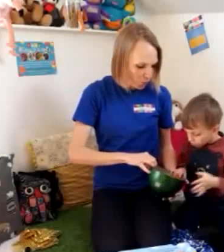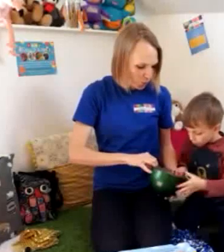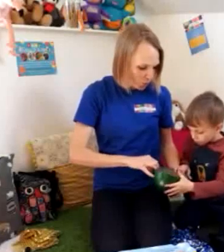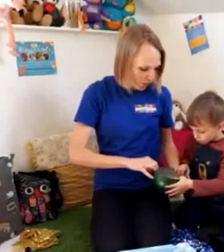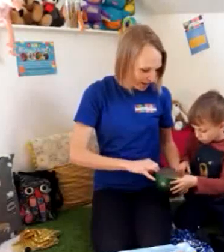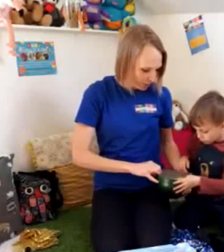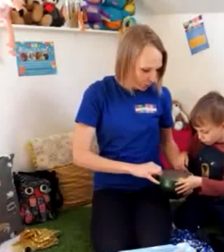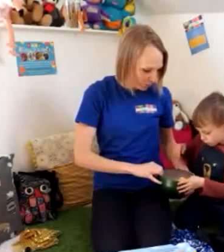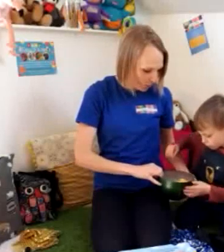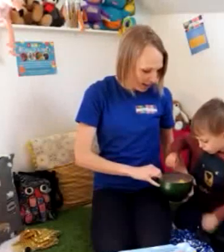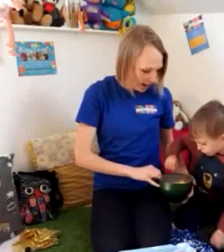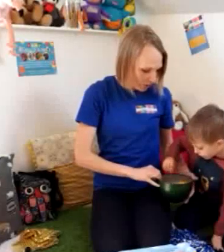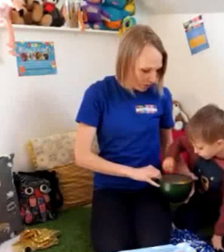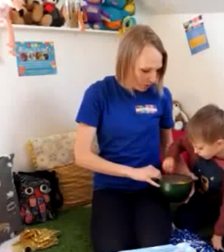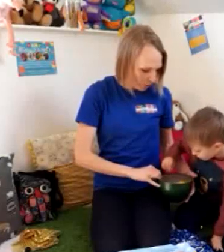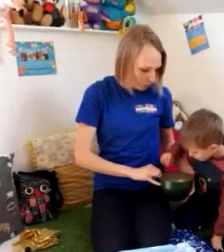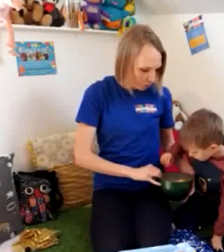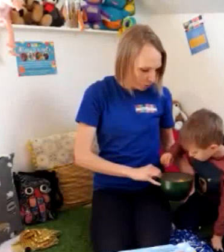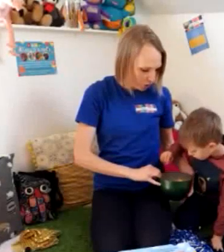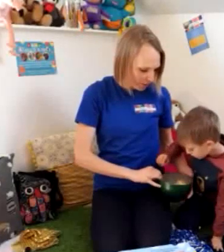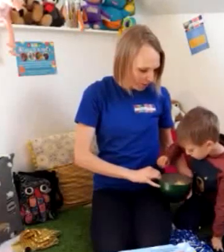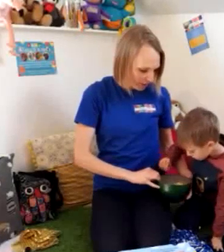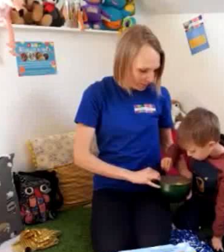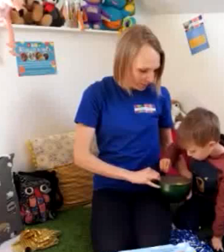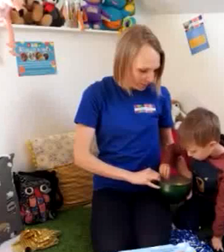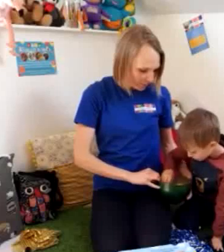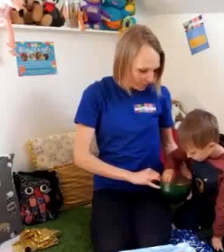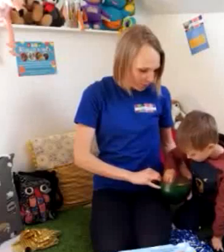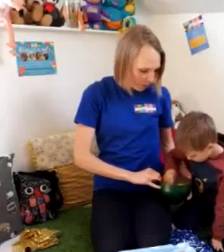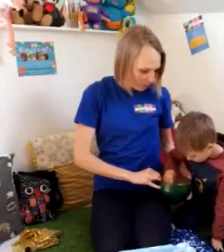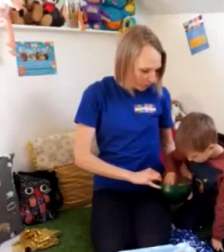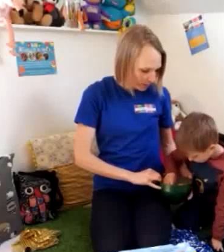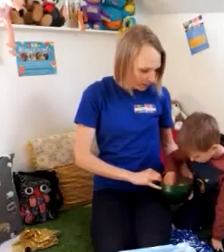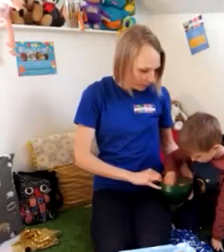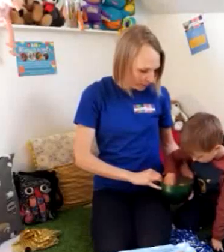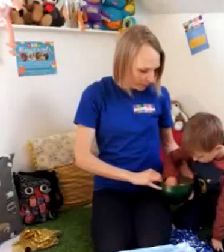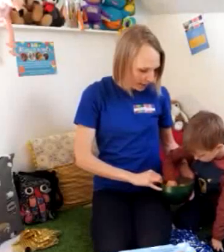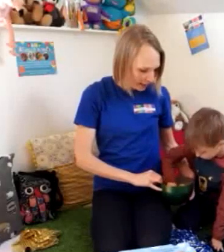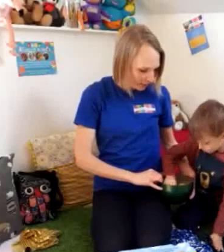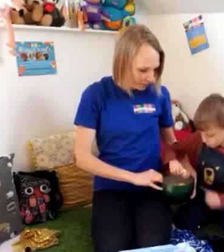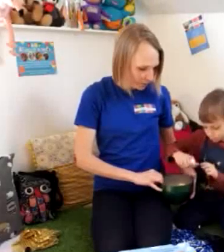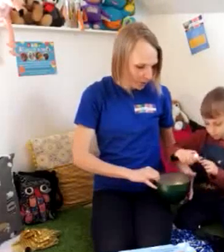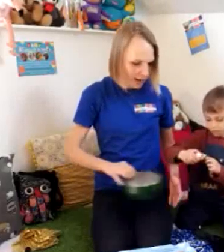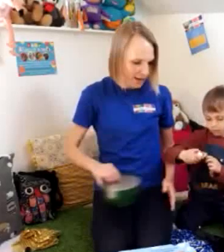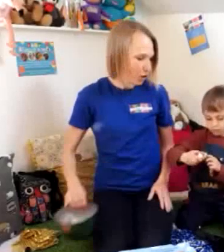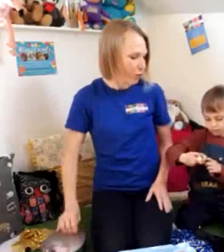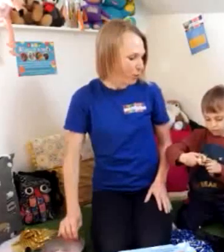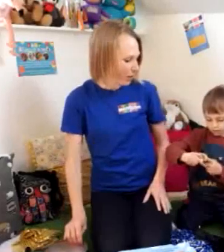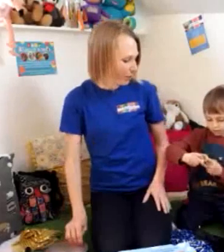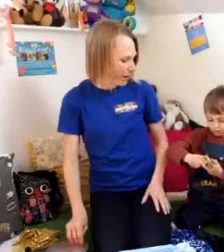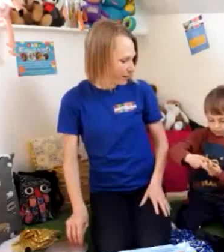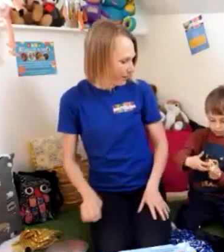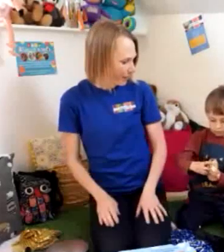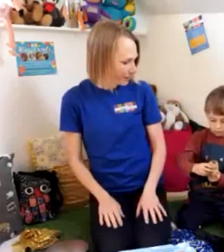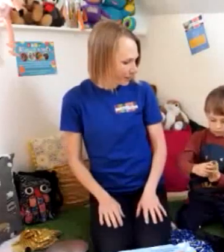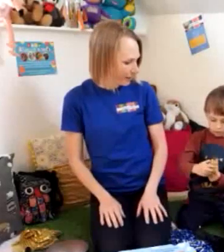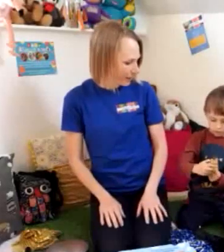Ooh, right, just pick one out and we'll show it to everybody. You can pop them on your fingers as well if you like. Okay, who have we got first, Harris?